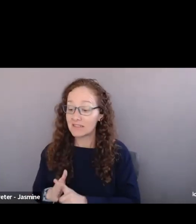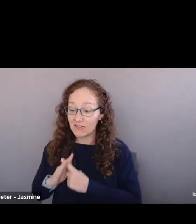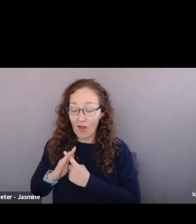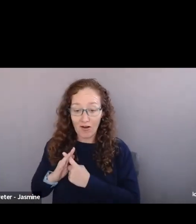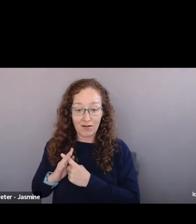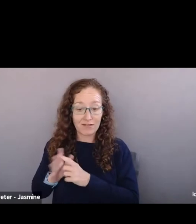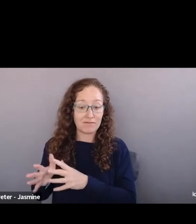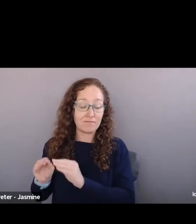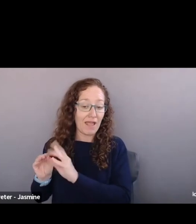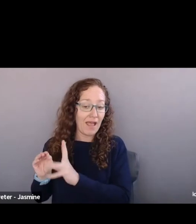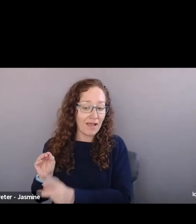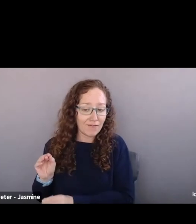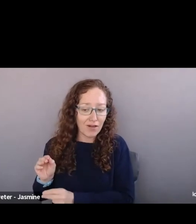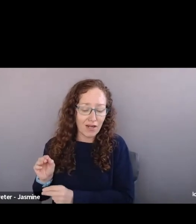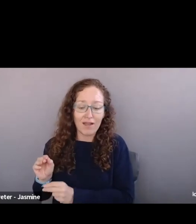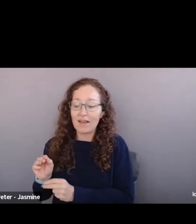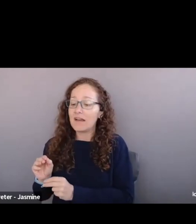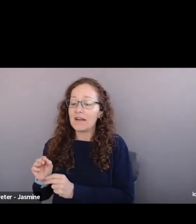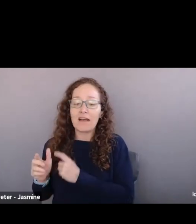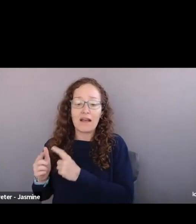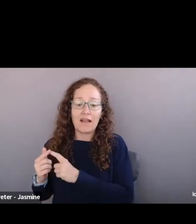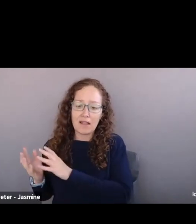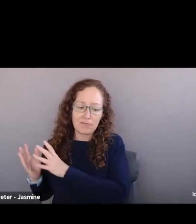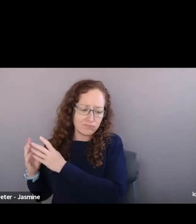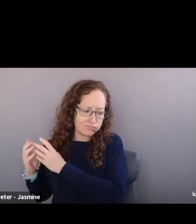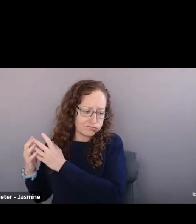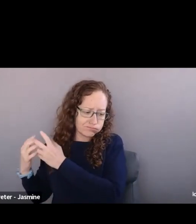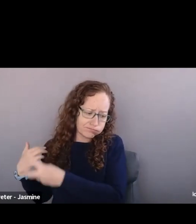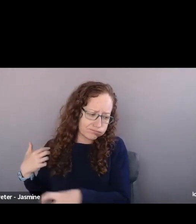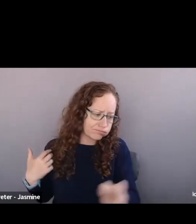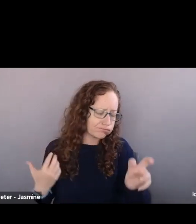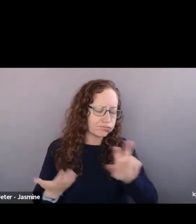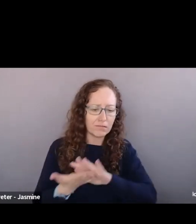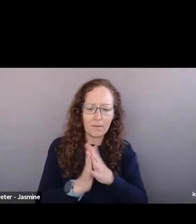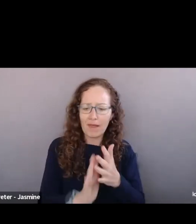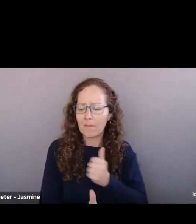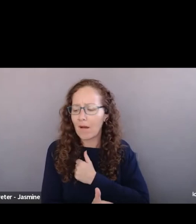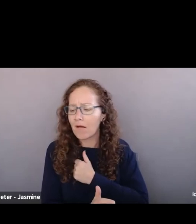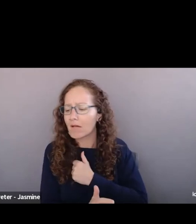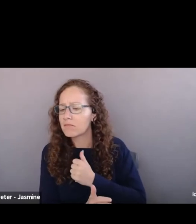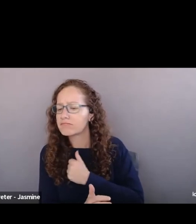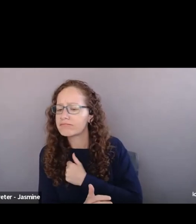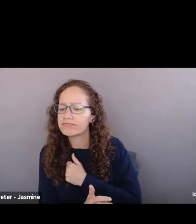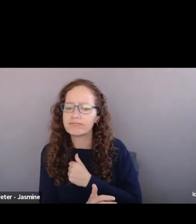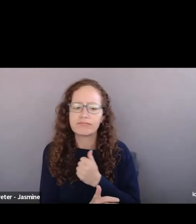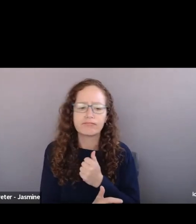conduit, bringing the pulse, the rhythm, the culture of different tribes to a new